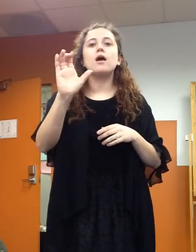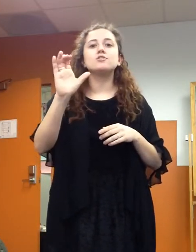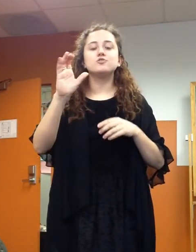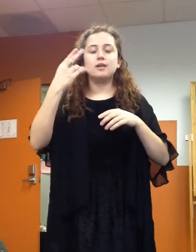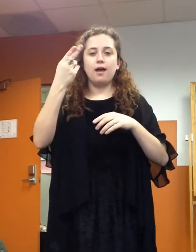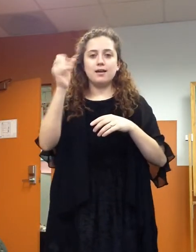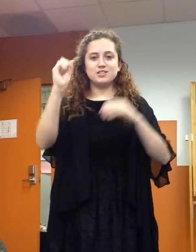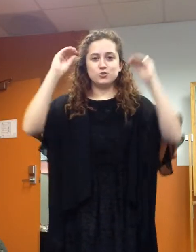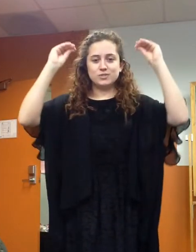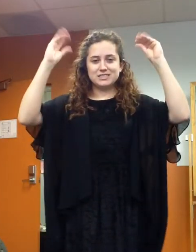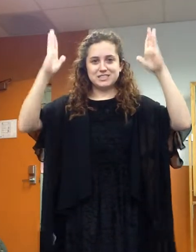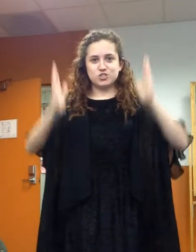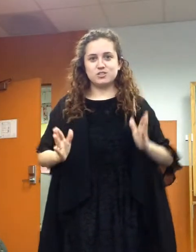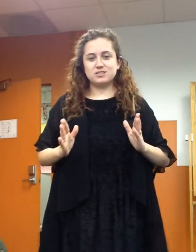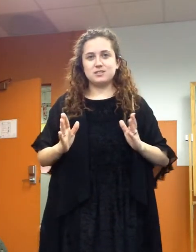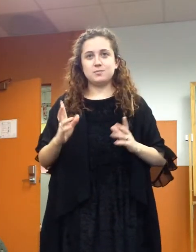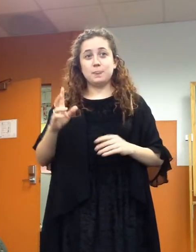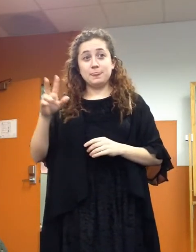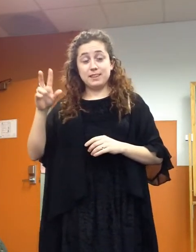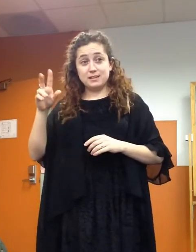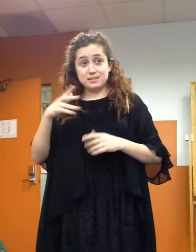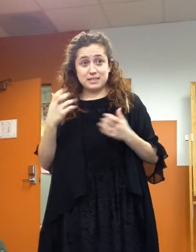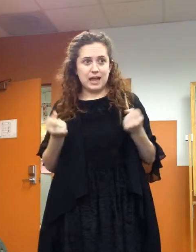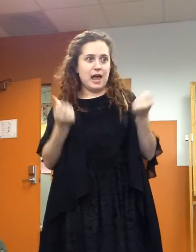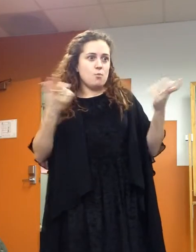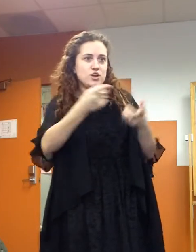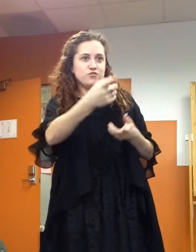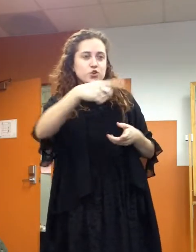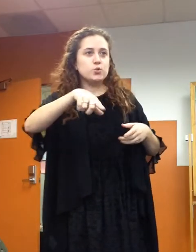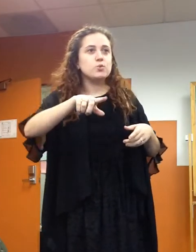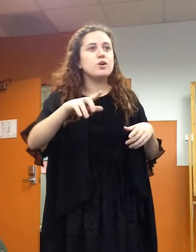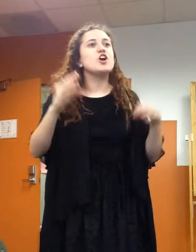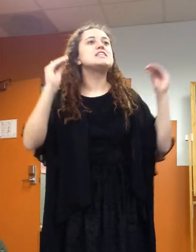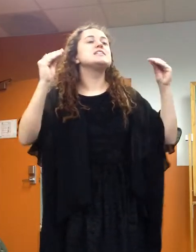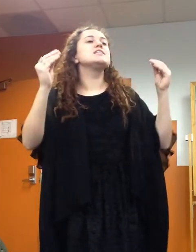many of you are teaching world history? They'd all raise their hand and say, how many of you have taken world history? And no one would raise their hand.